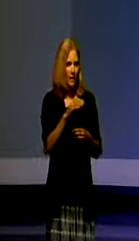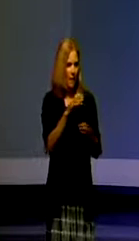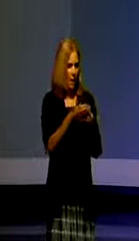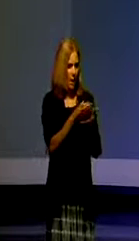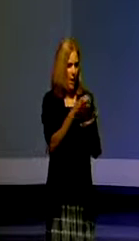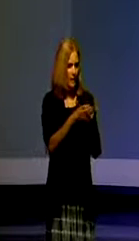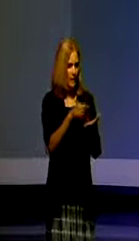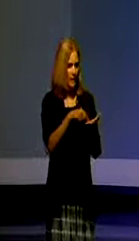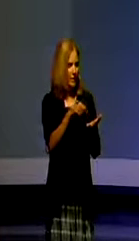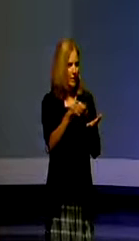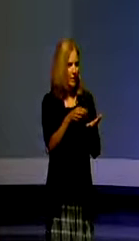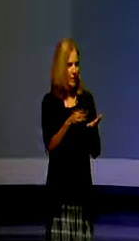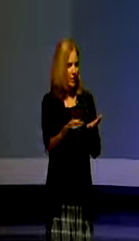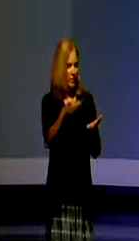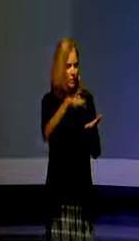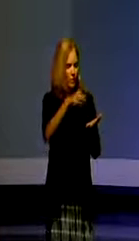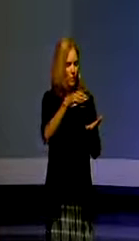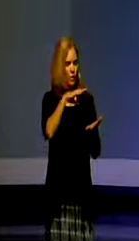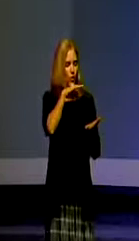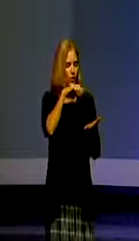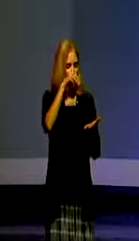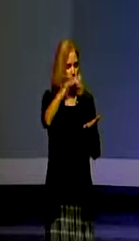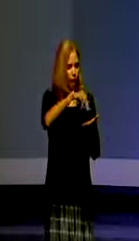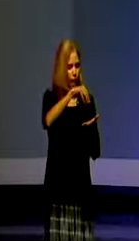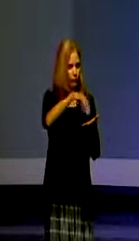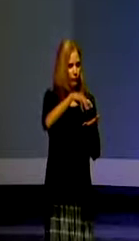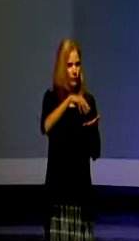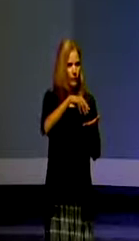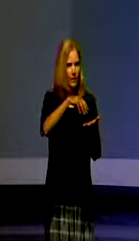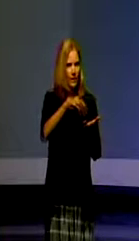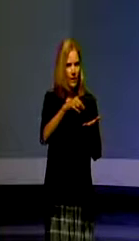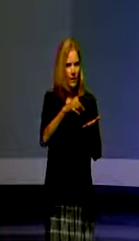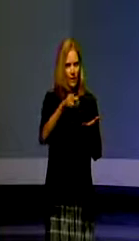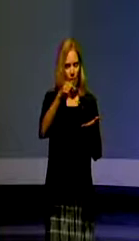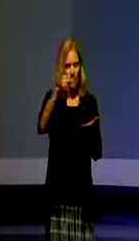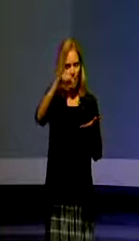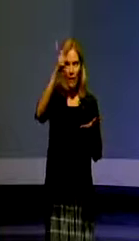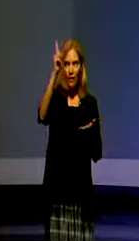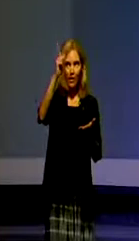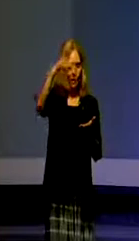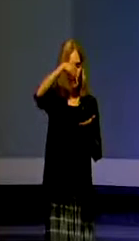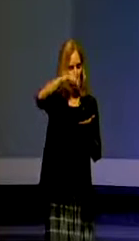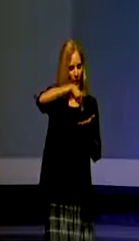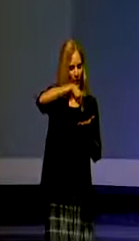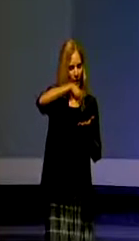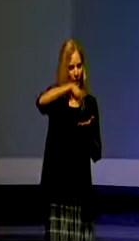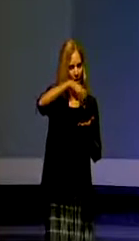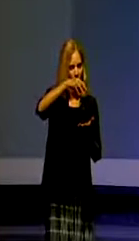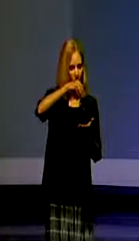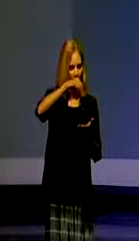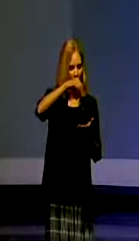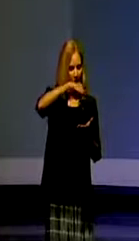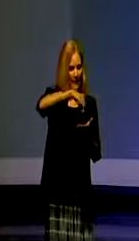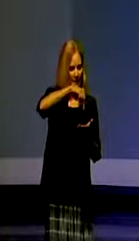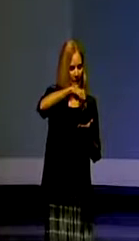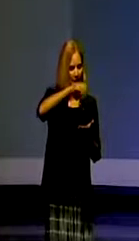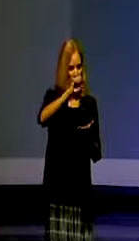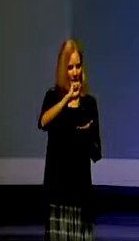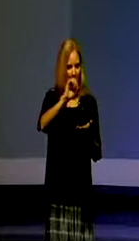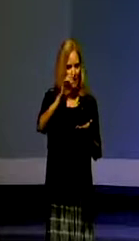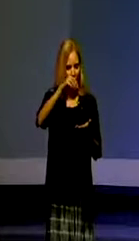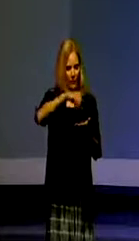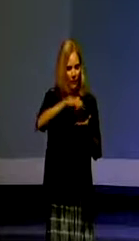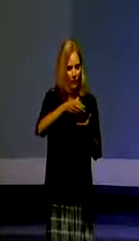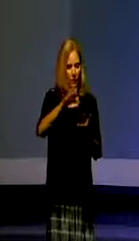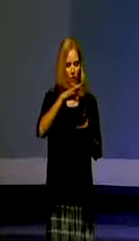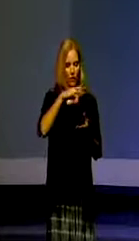cups. I remember filling it up with soil. I remember poking my finger in, putting some seeds in there, covering it